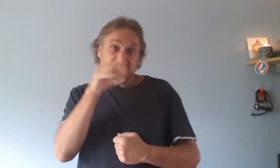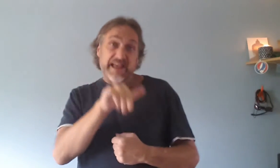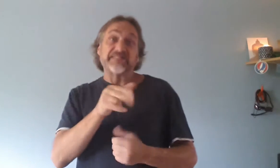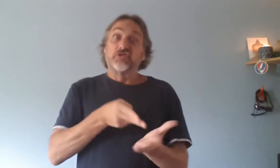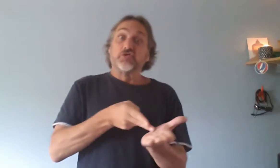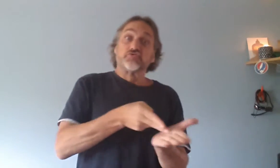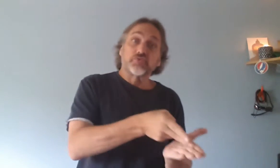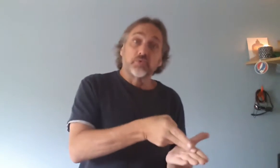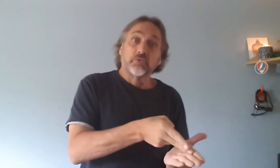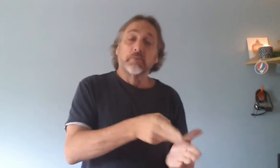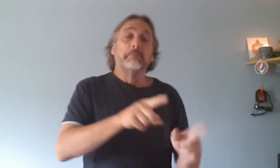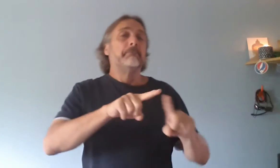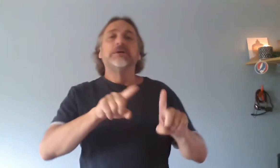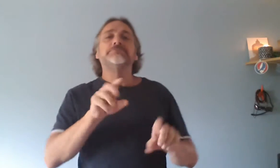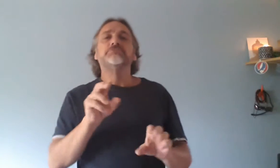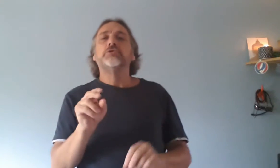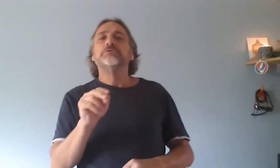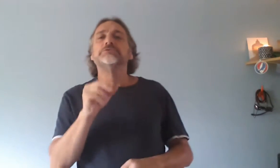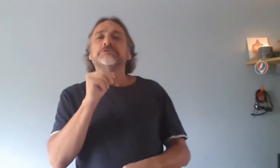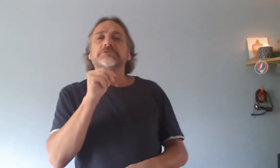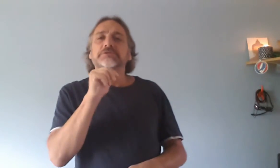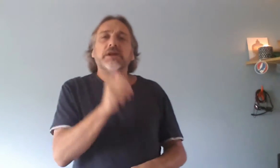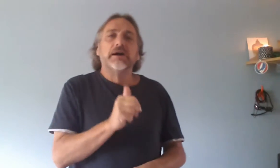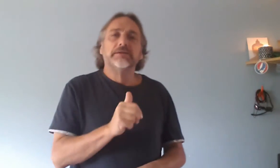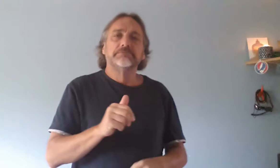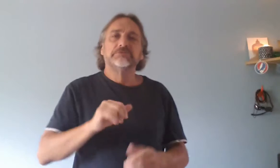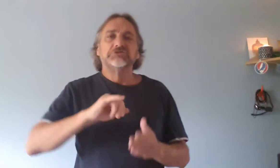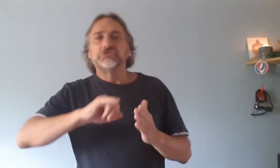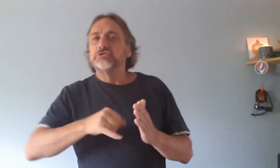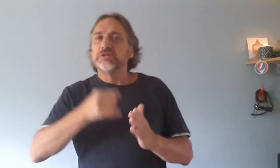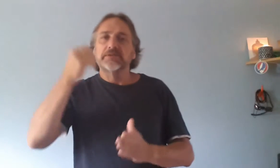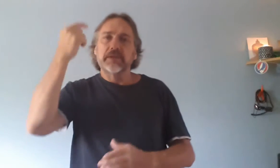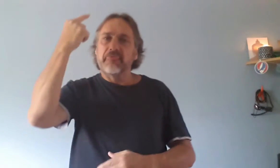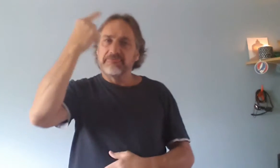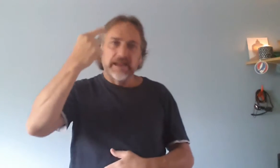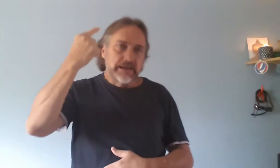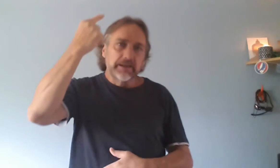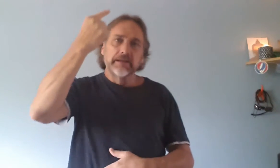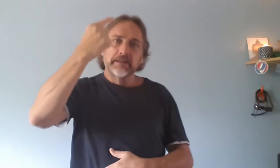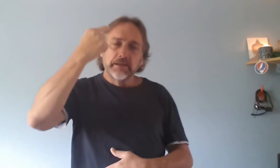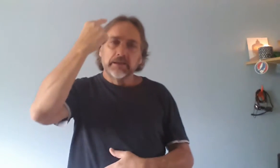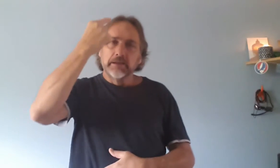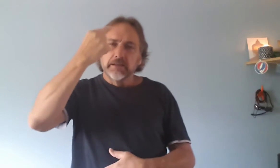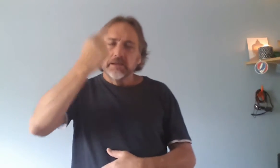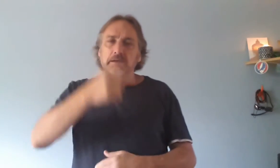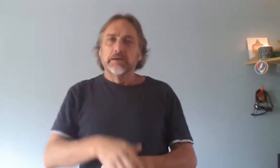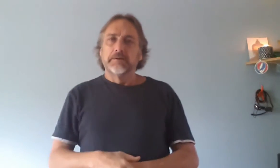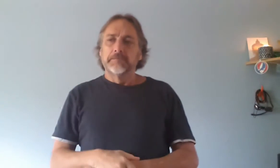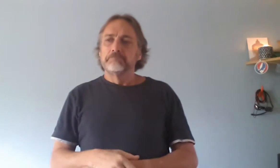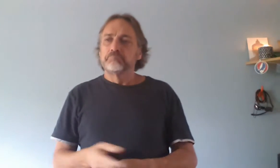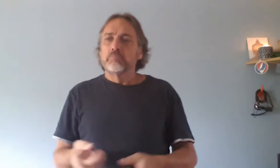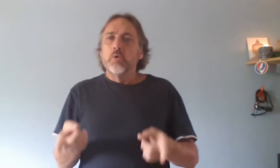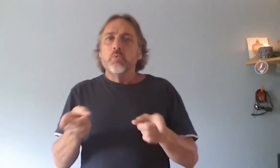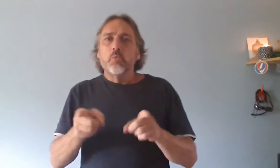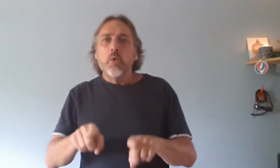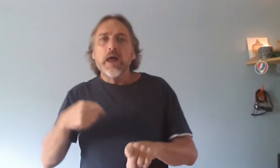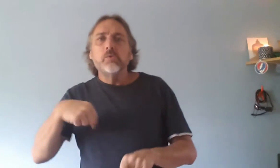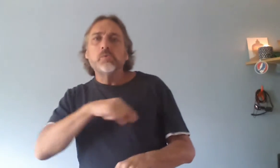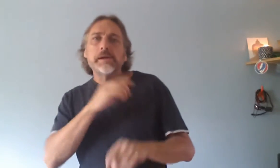of the mind, the heart, the body, and our relationality with the outer world, and gives us new degrees of freedom